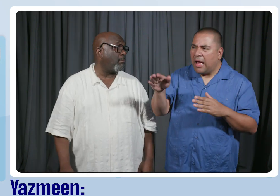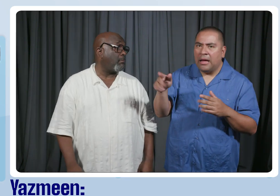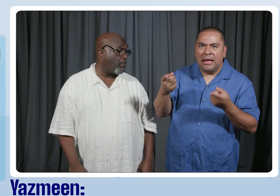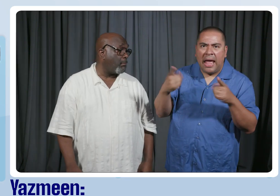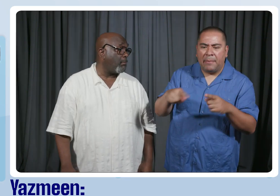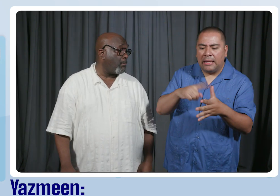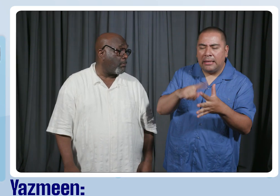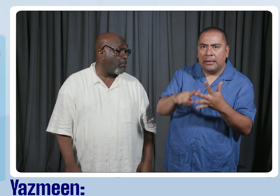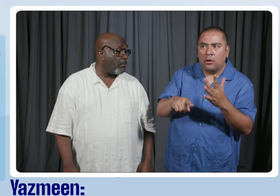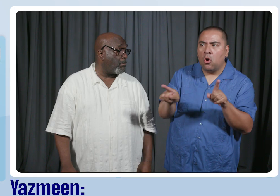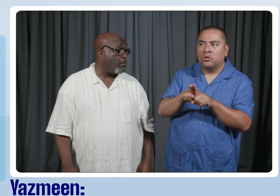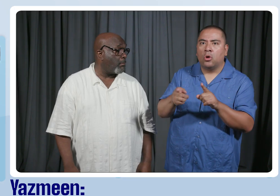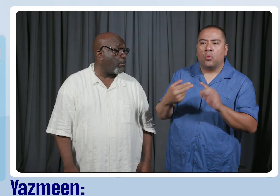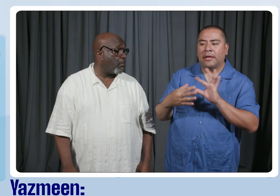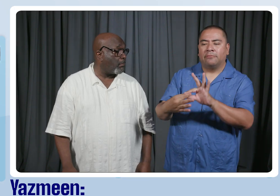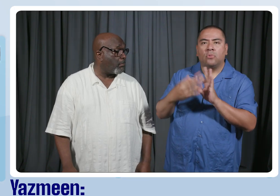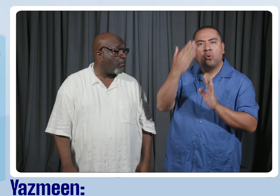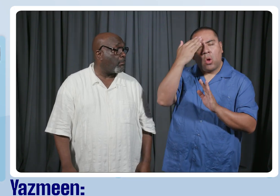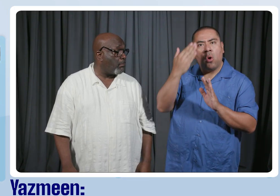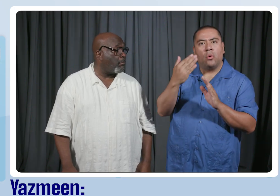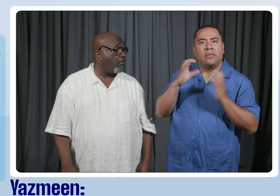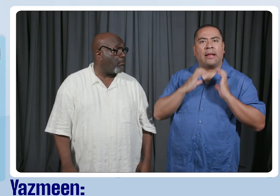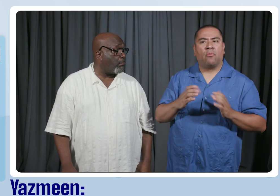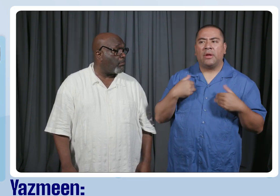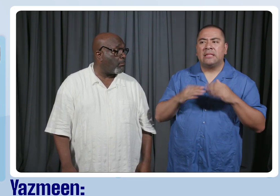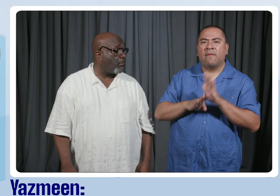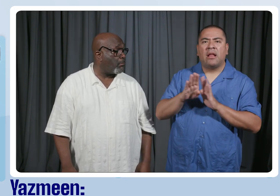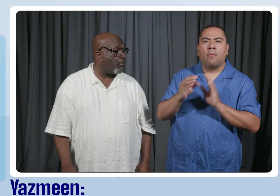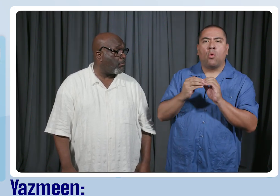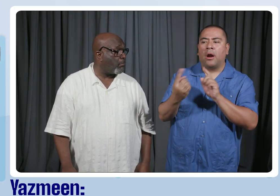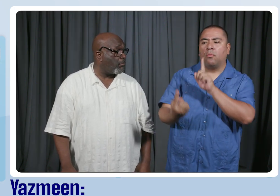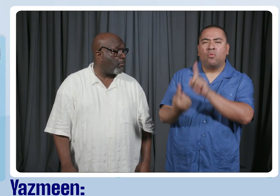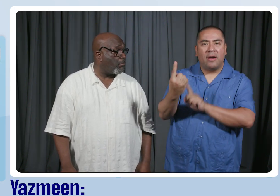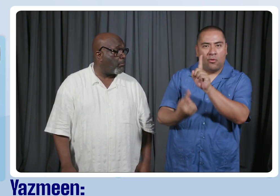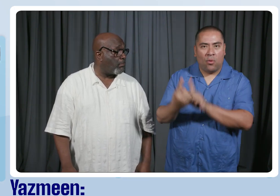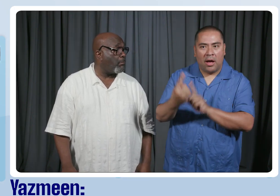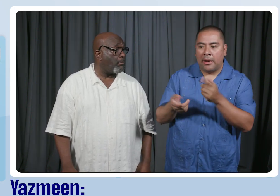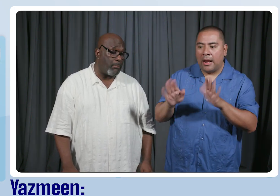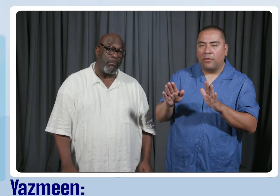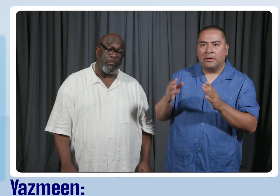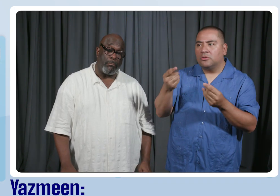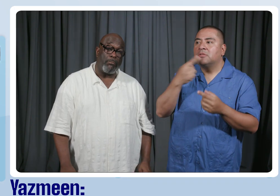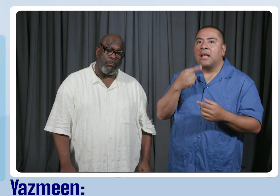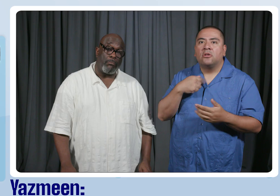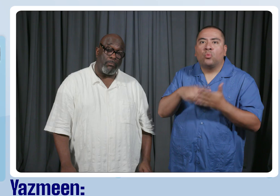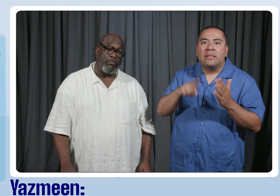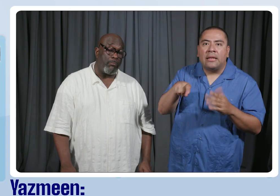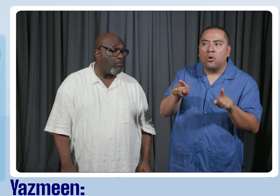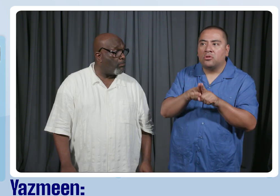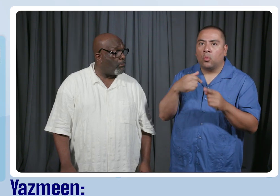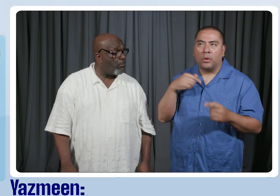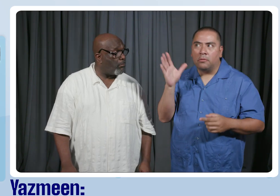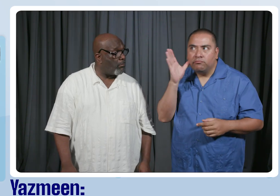But besides that, getting to know the client. So we kind of develop that one-on-one with them, allowing them to express to us while also actively